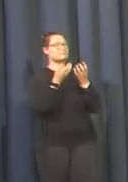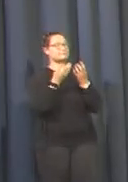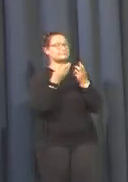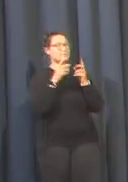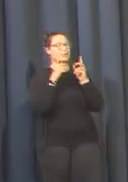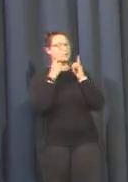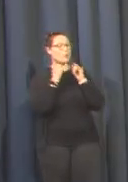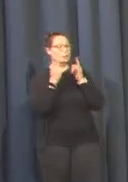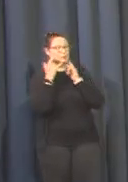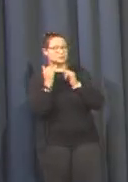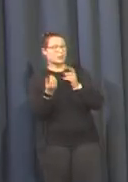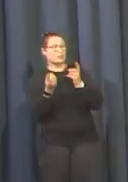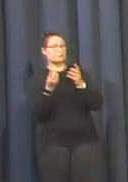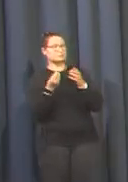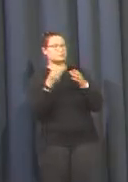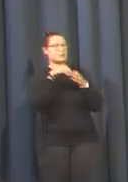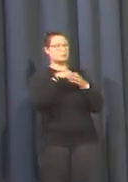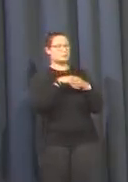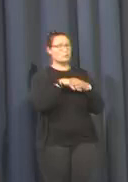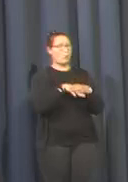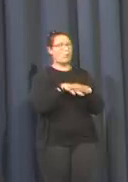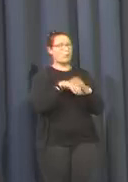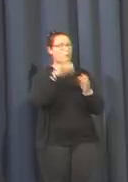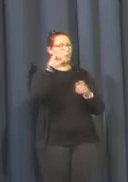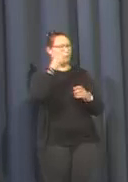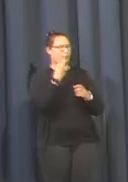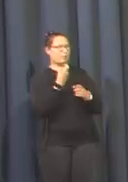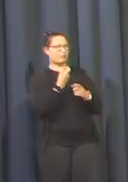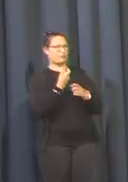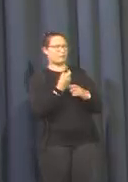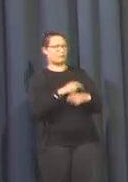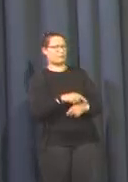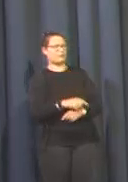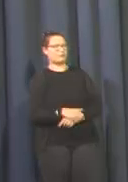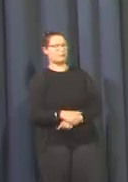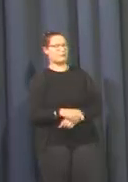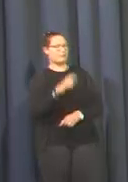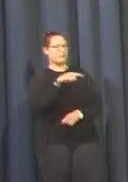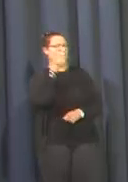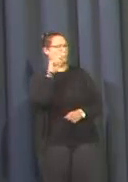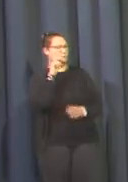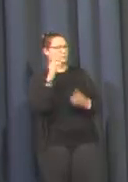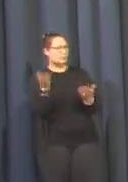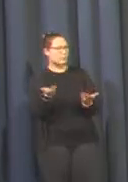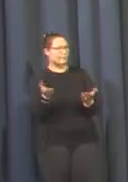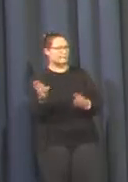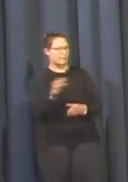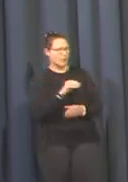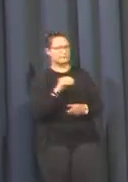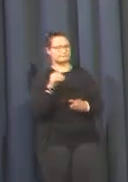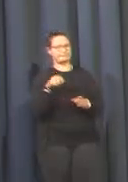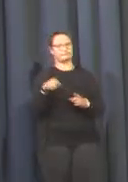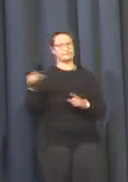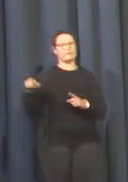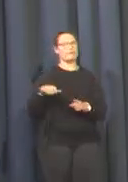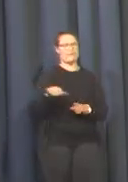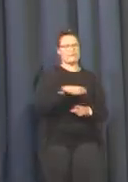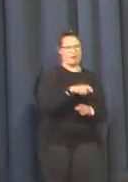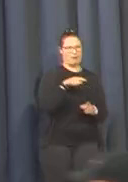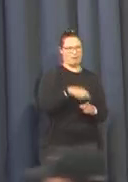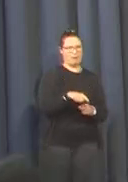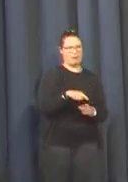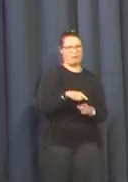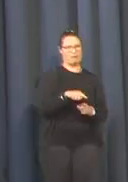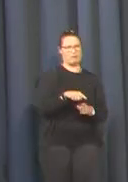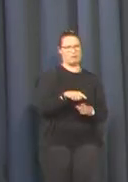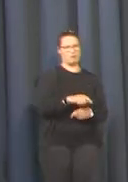water side of the treatment plant, which is effectively the water we take directly from the river, and we'll be testing prior to it going